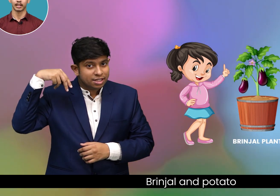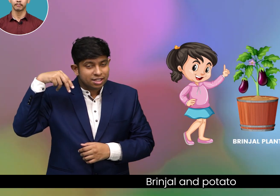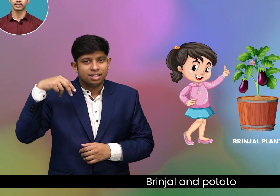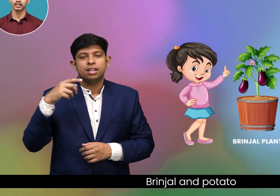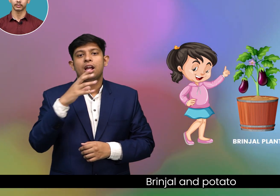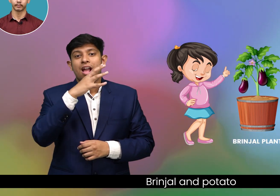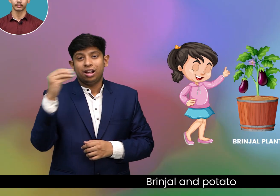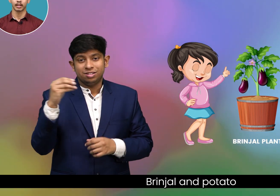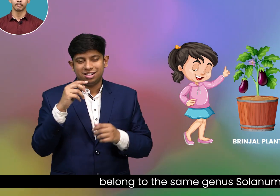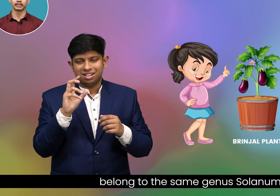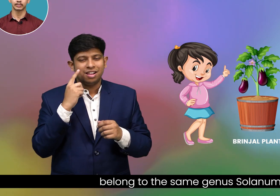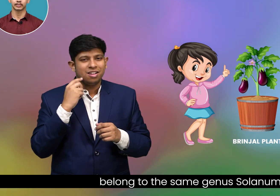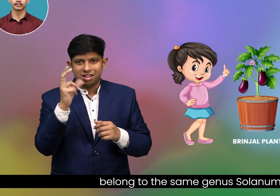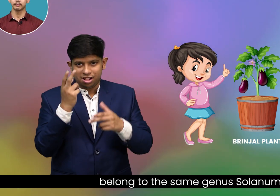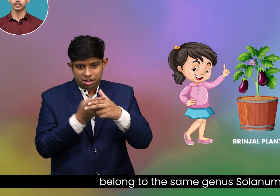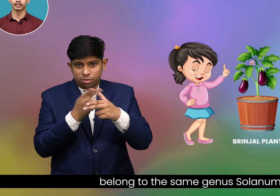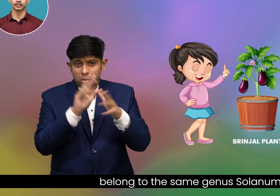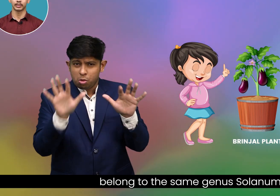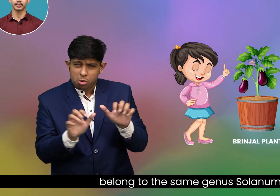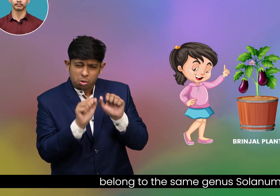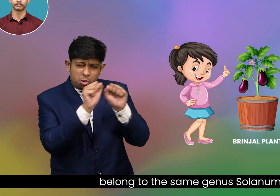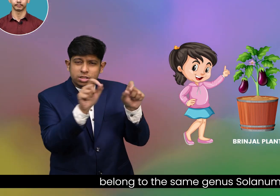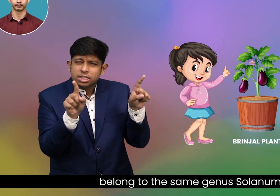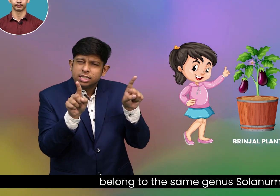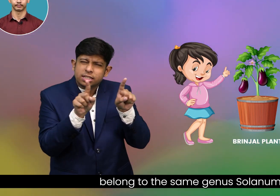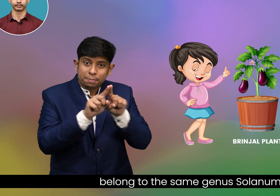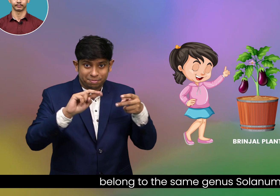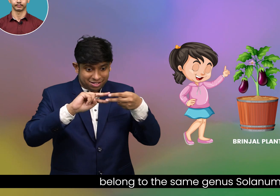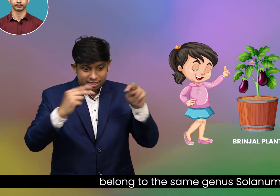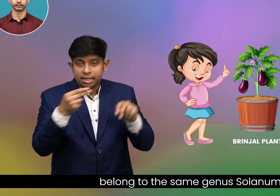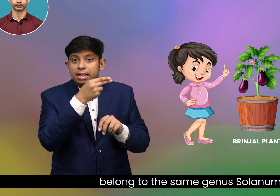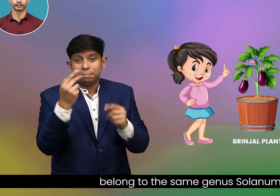Brinjal and potato belong to the same genus Solanum,